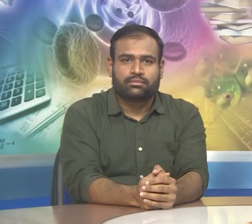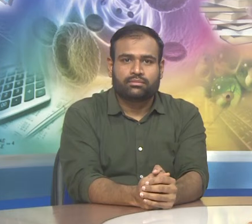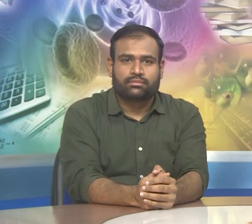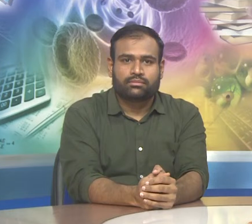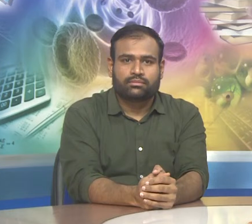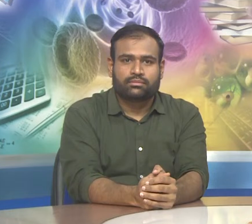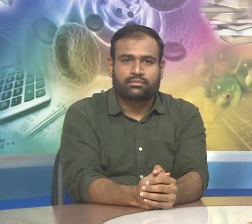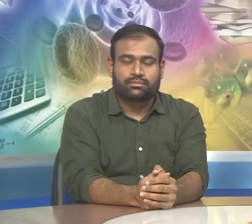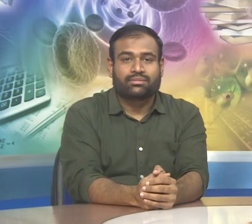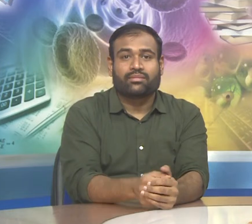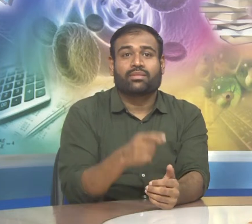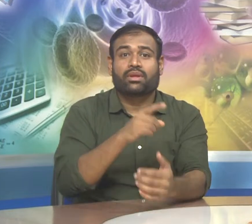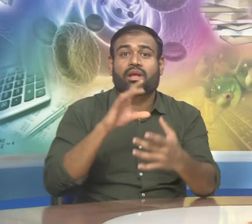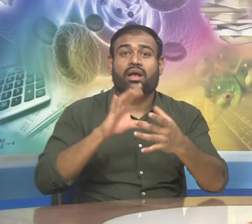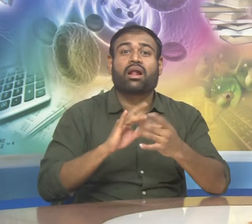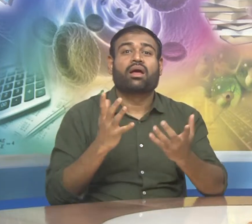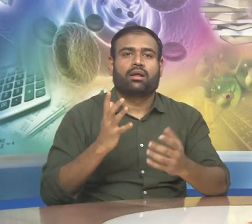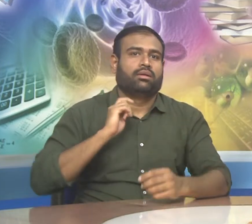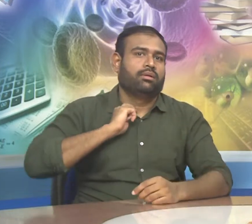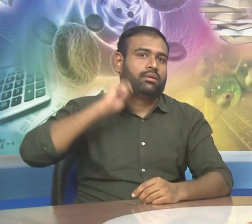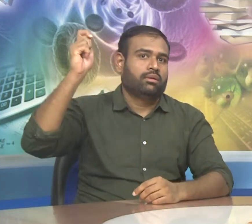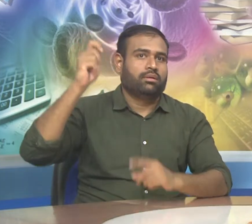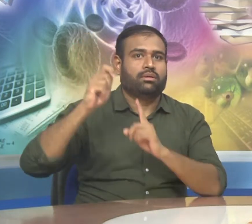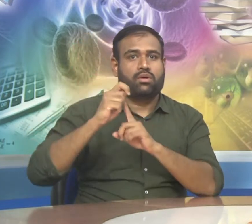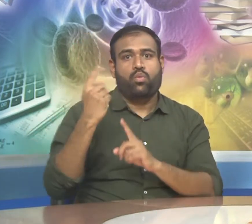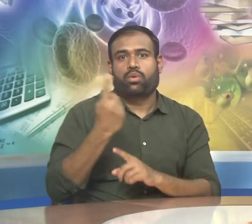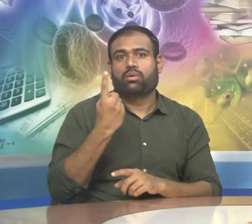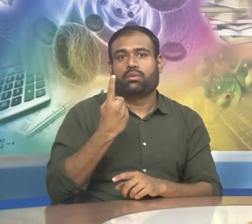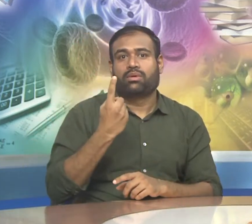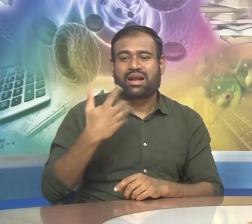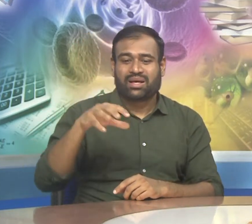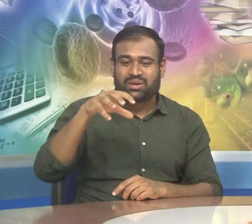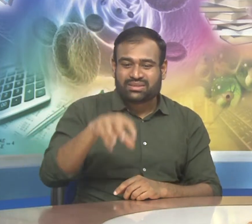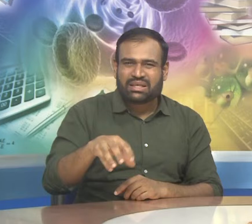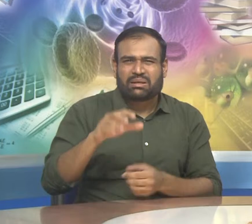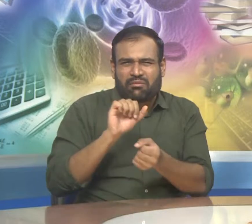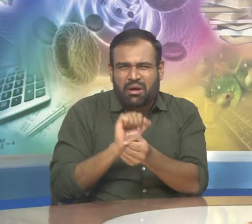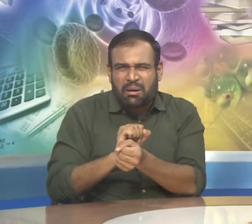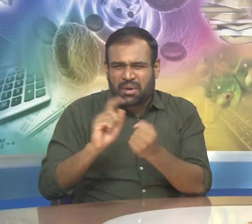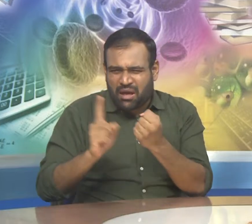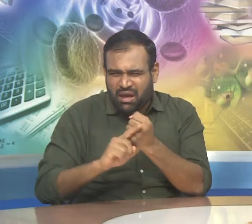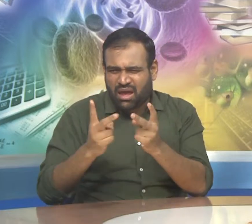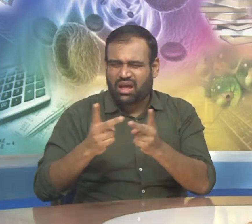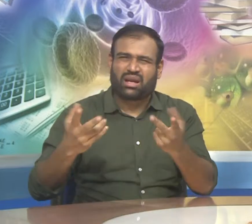The correct answer is death sentence.